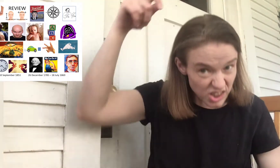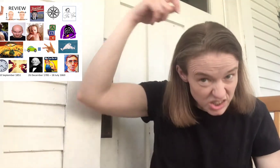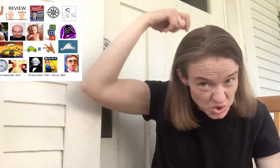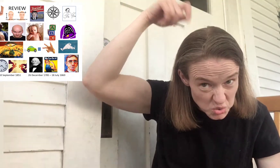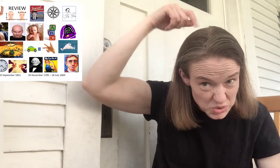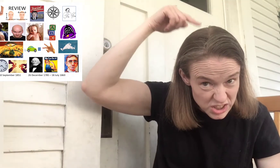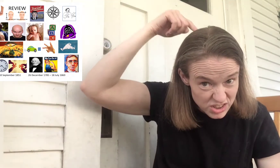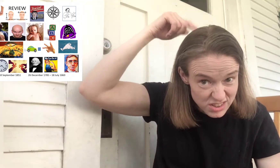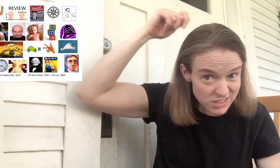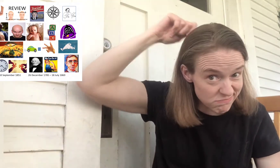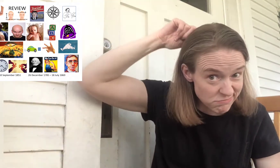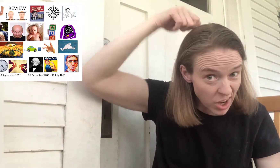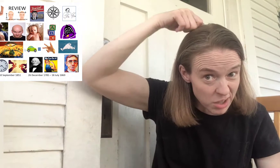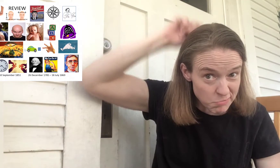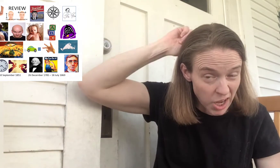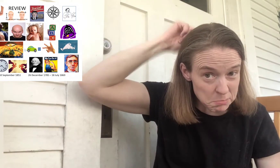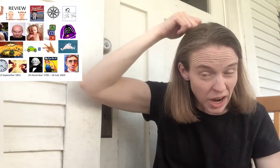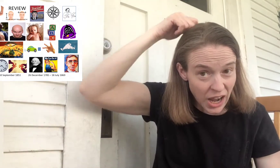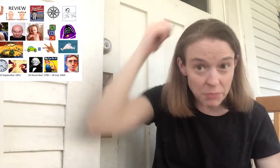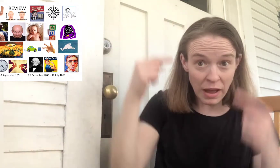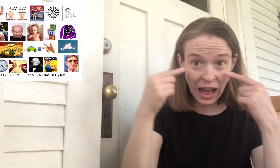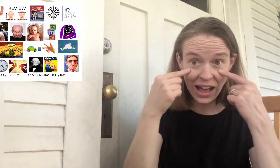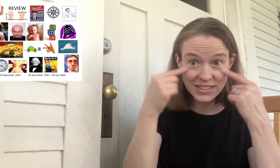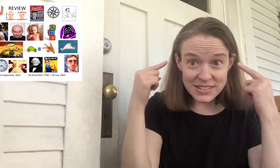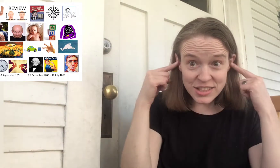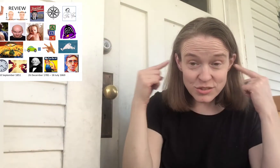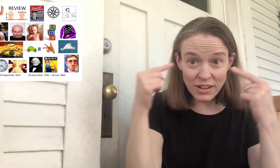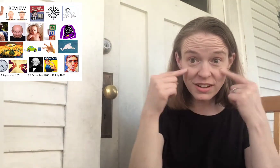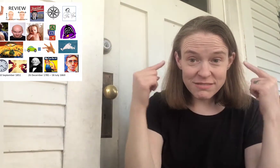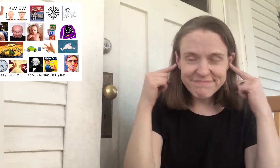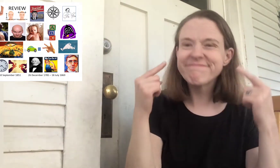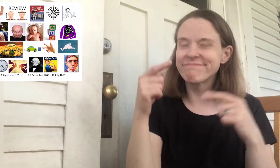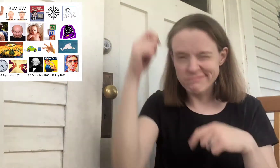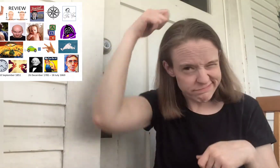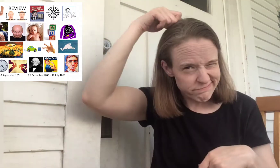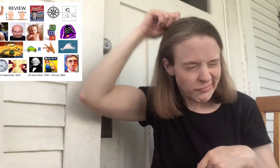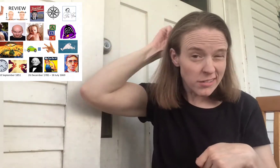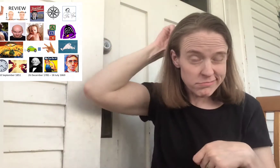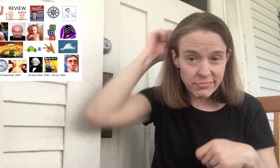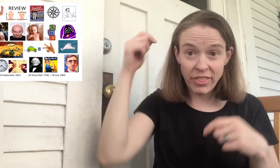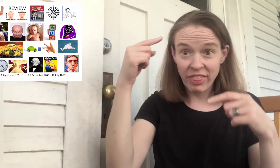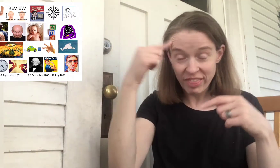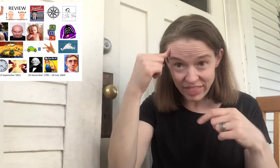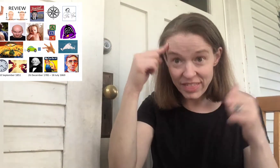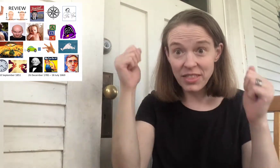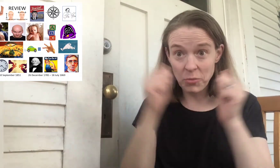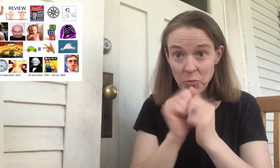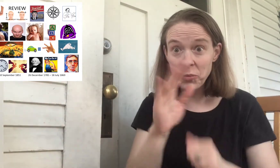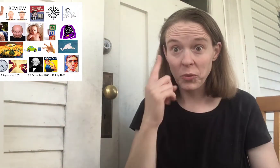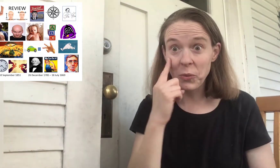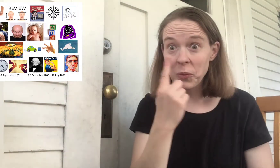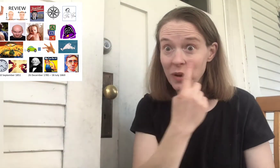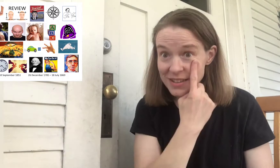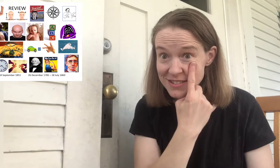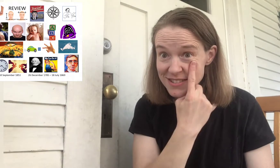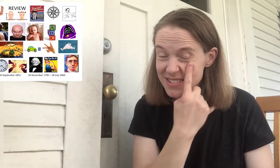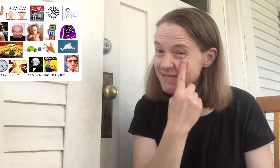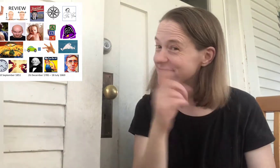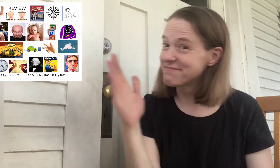You've learned that you have a switch inside your brain that makes you focus on your eyes and your ears, and you are learning